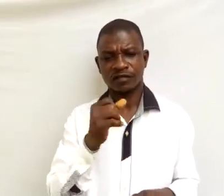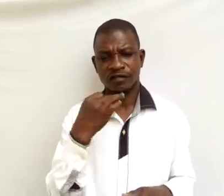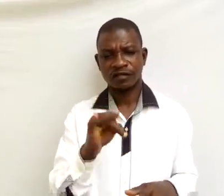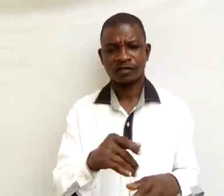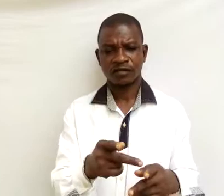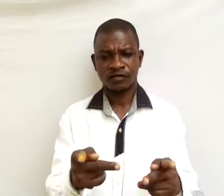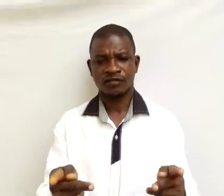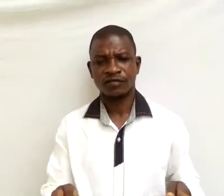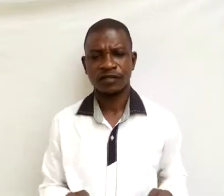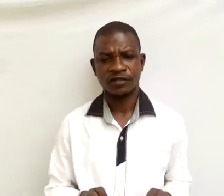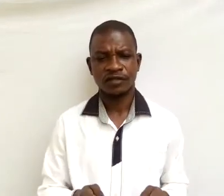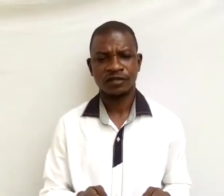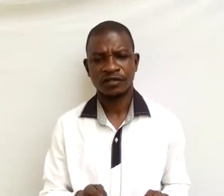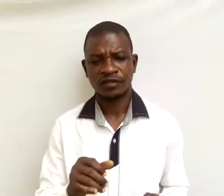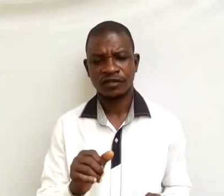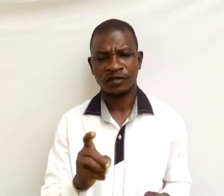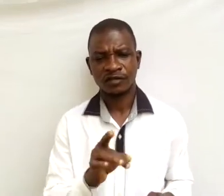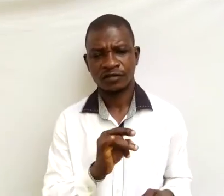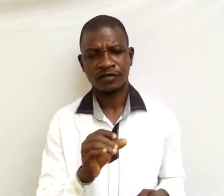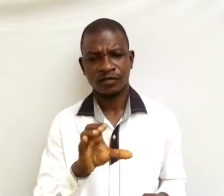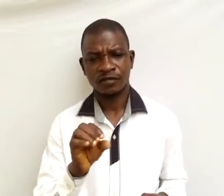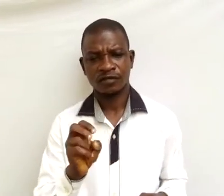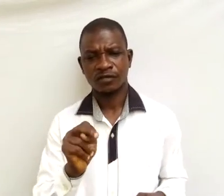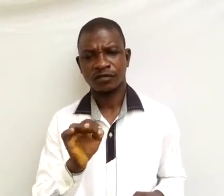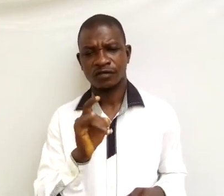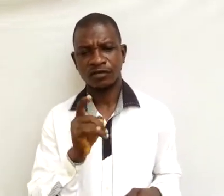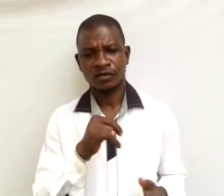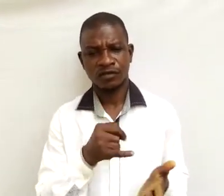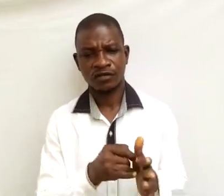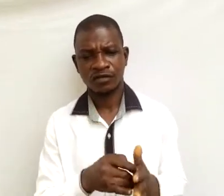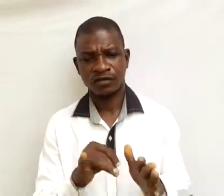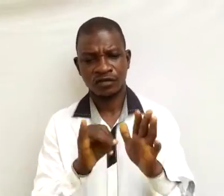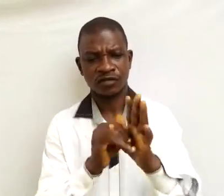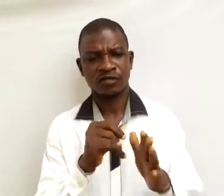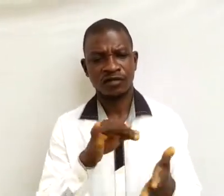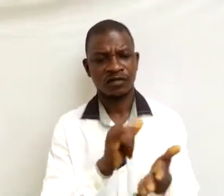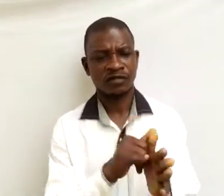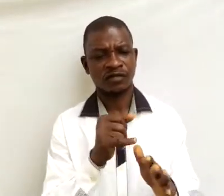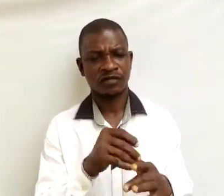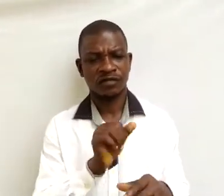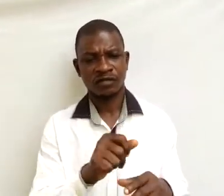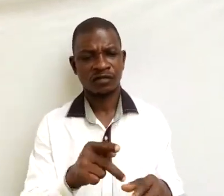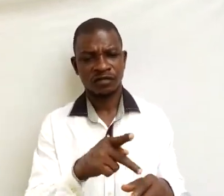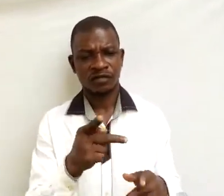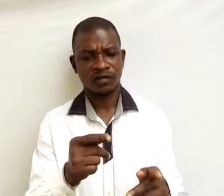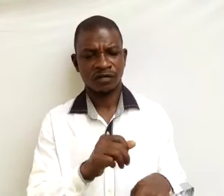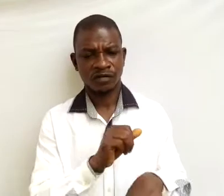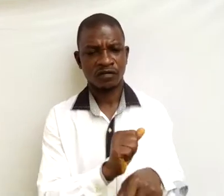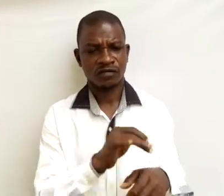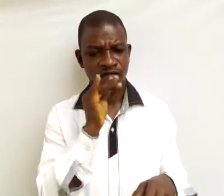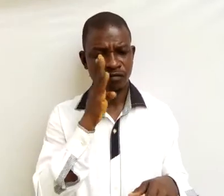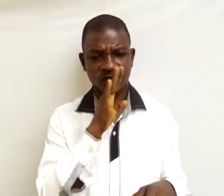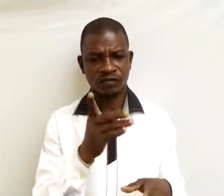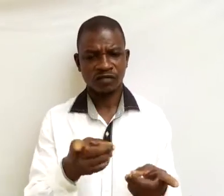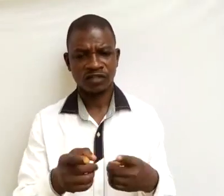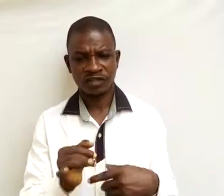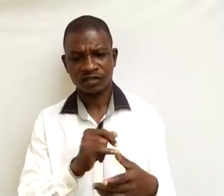place. Adverbial clause of condition. It indicates that a particular action will be determined by another in